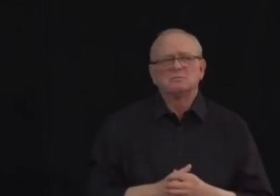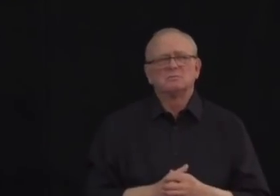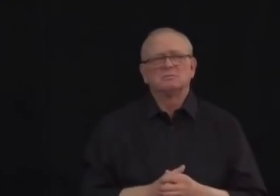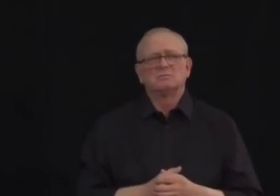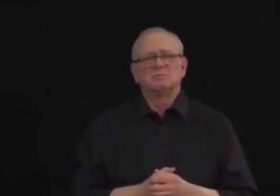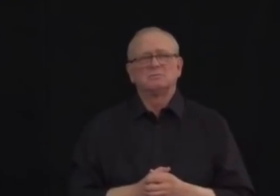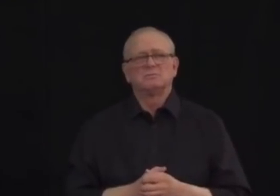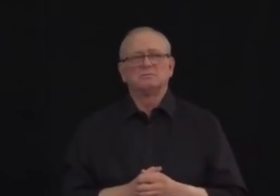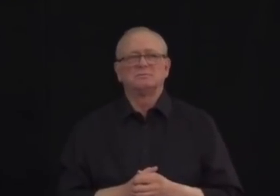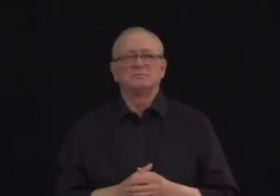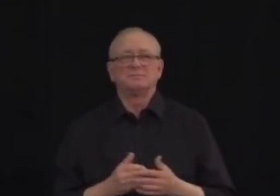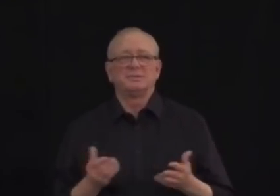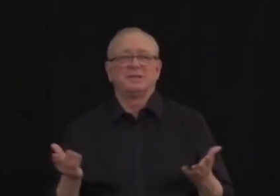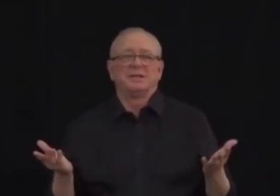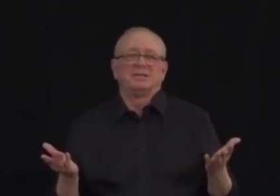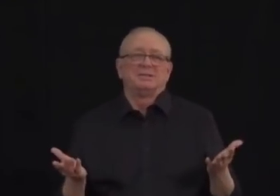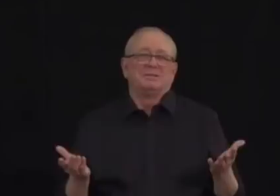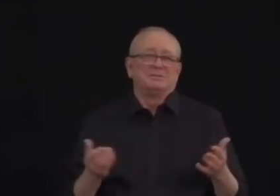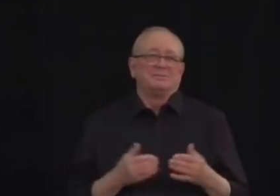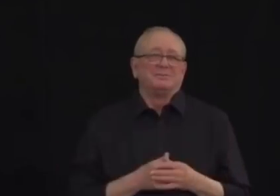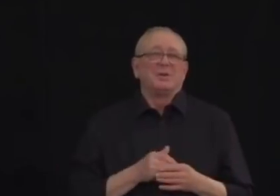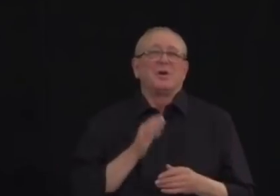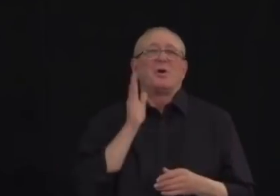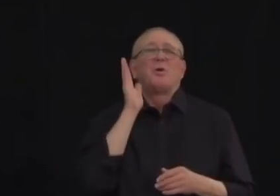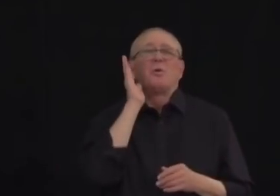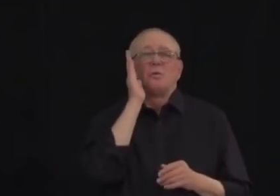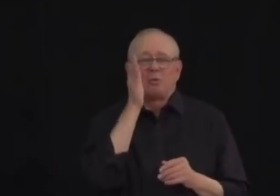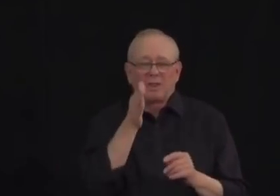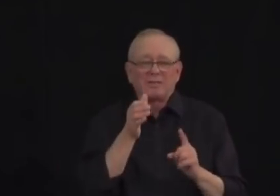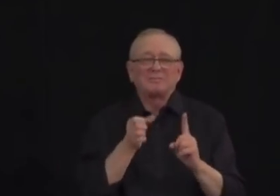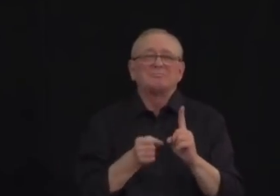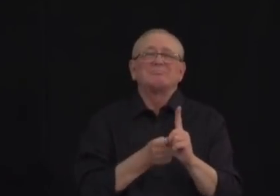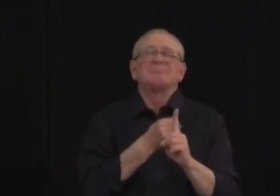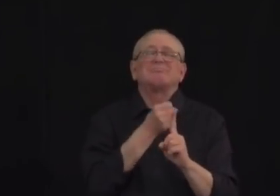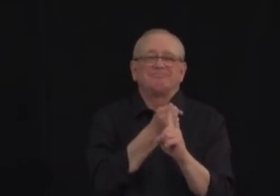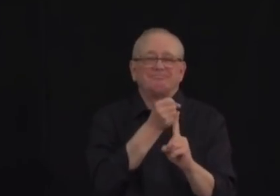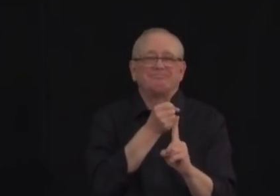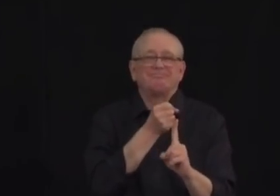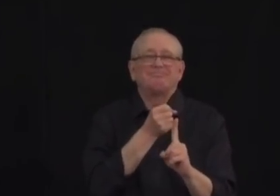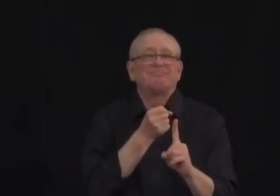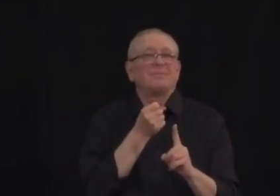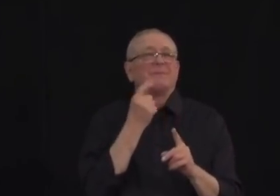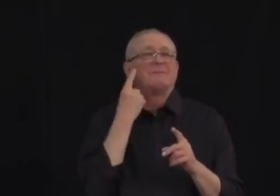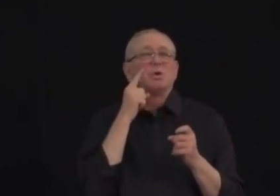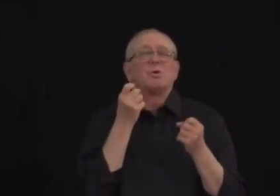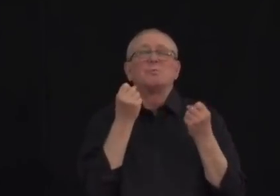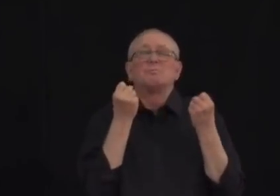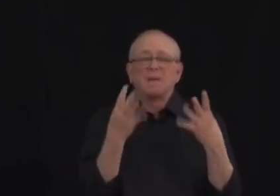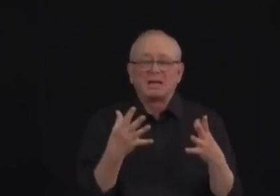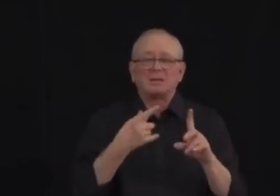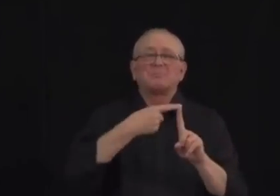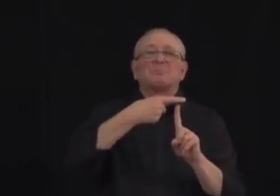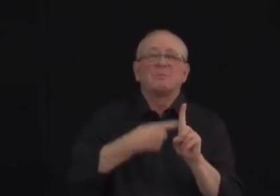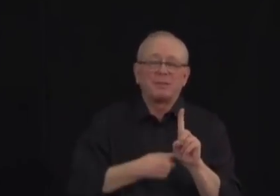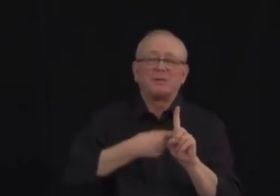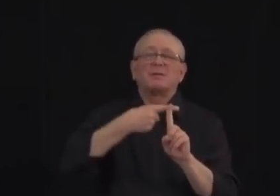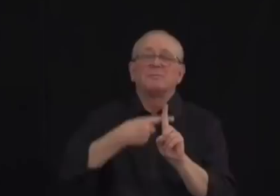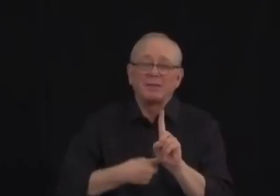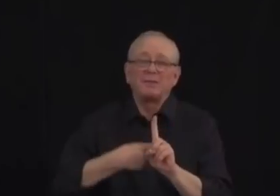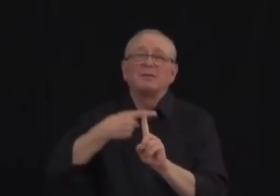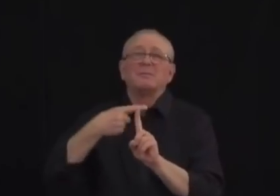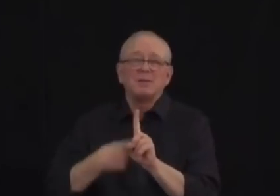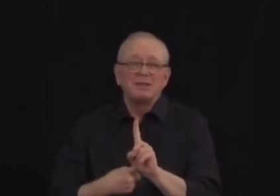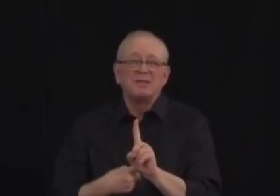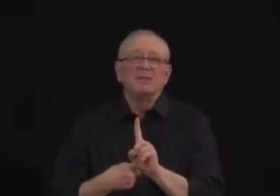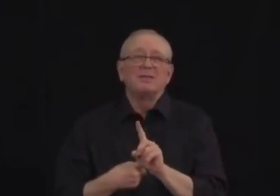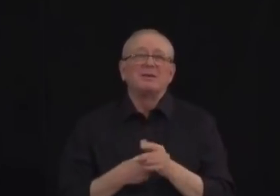on our lives for many months to come. That impact will shift and change over time. However, we will need to continue to